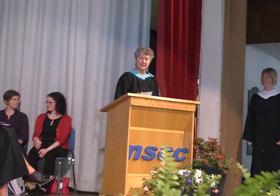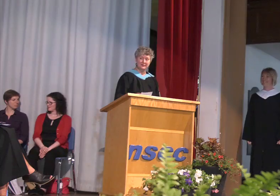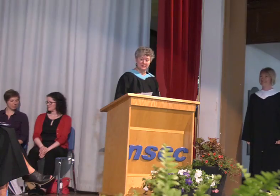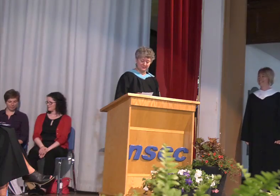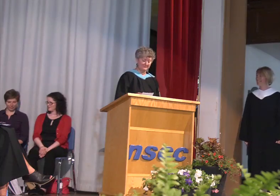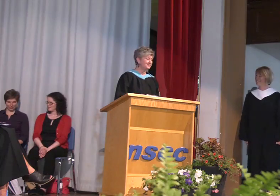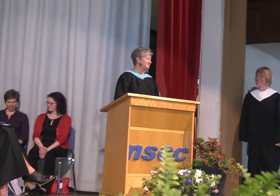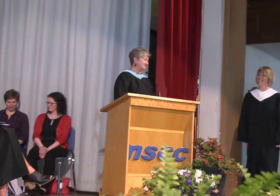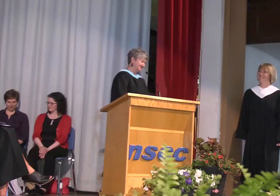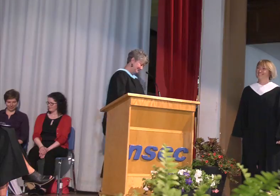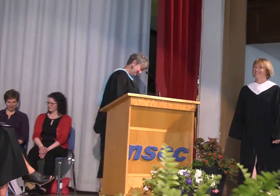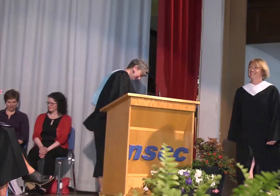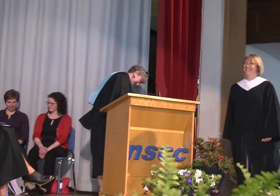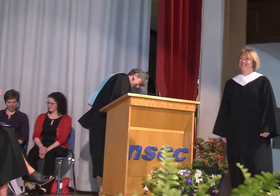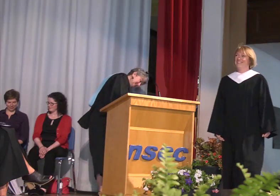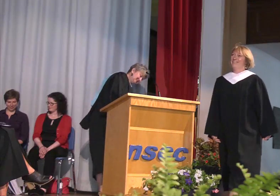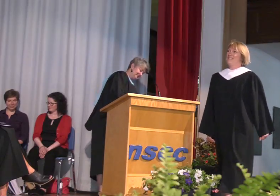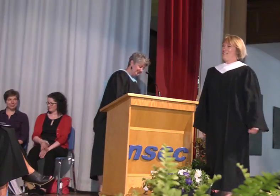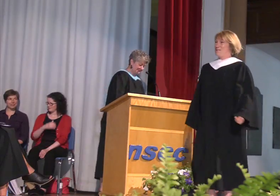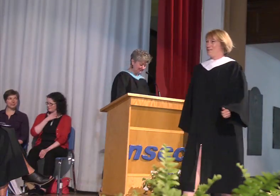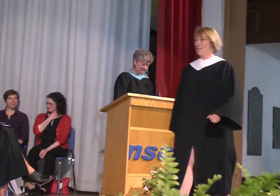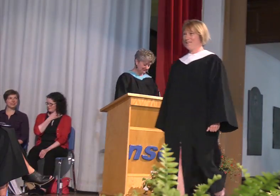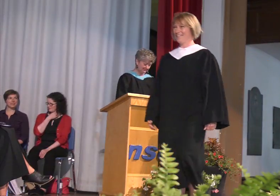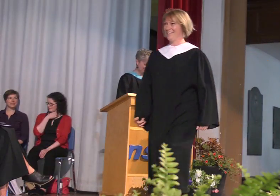Melanie Leffler.